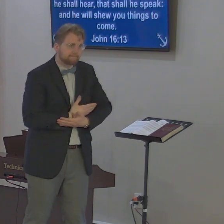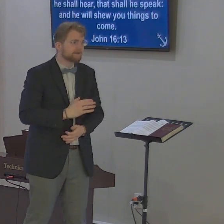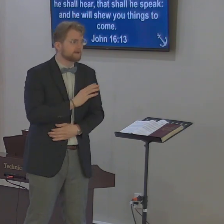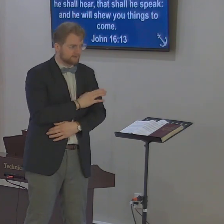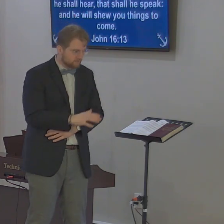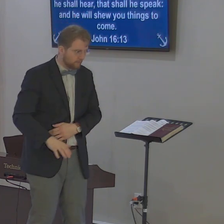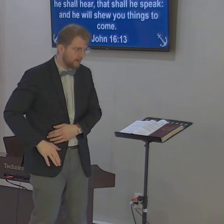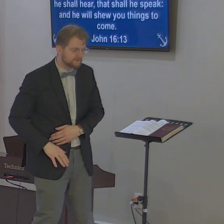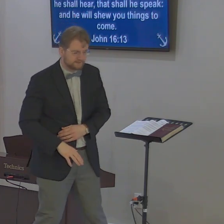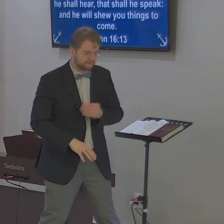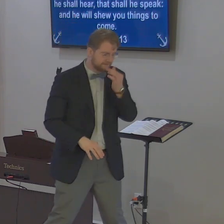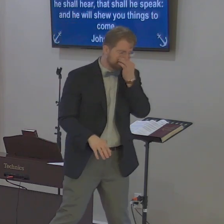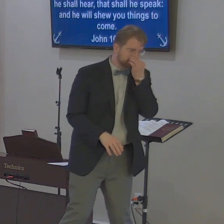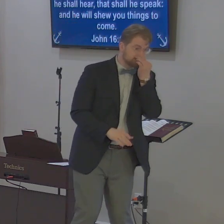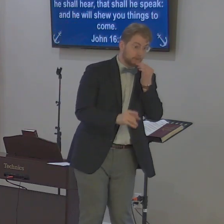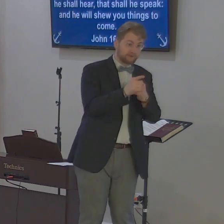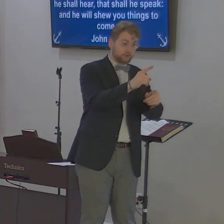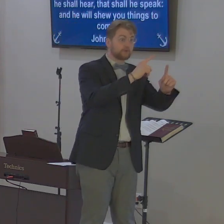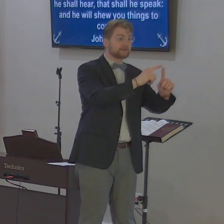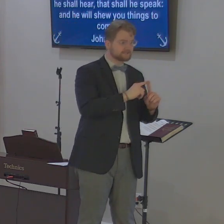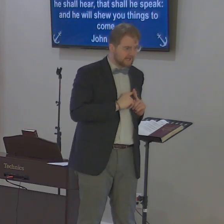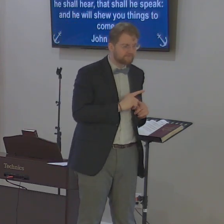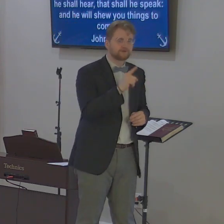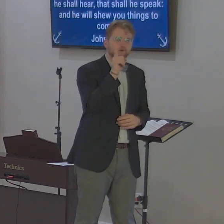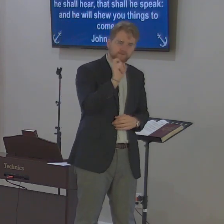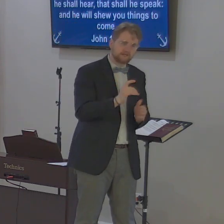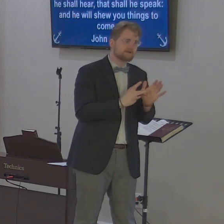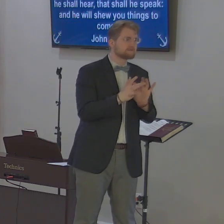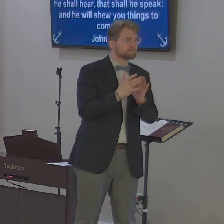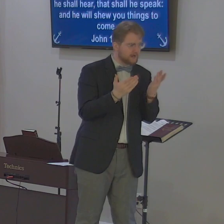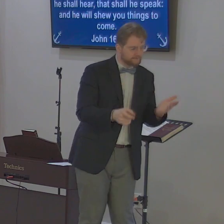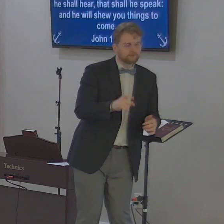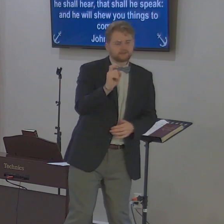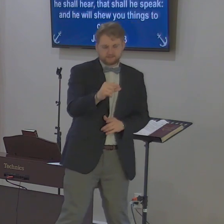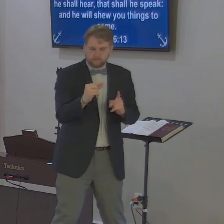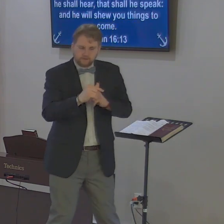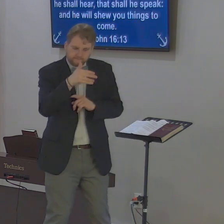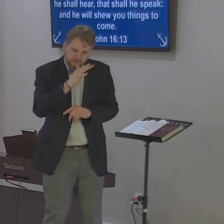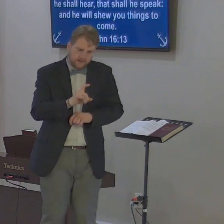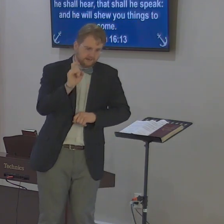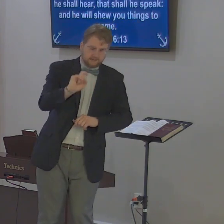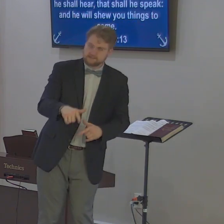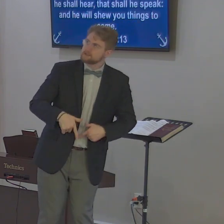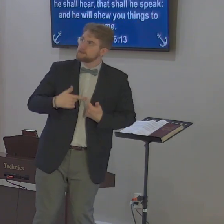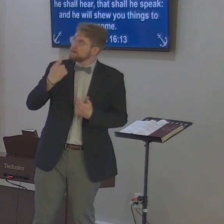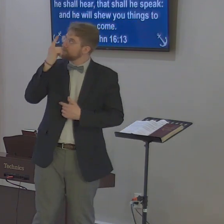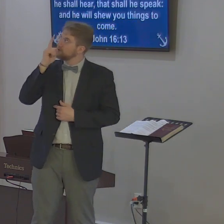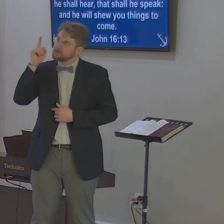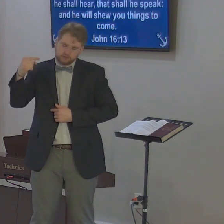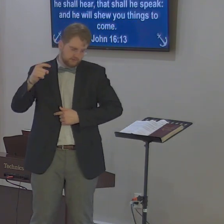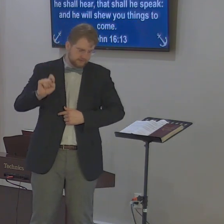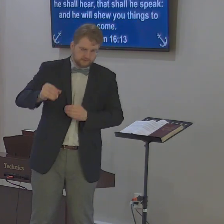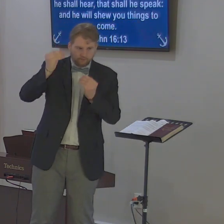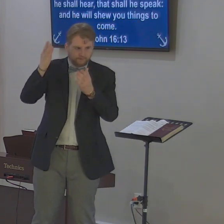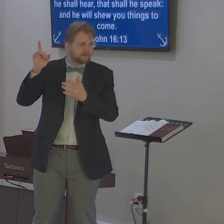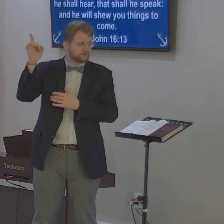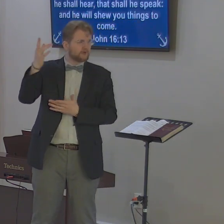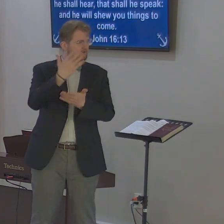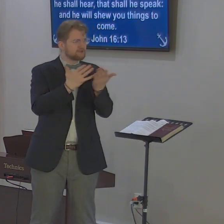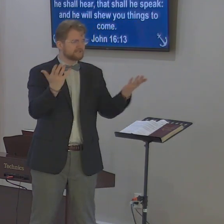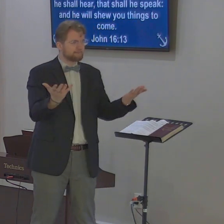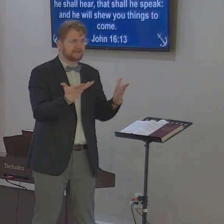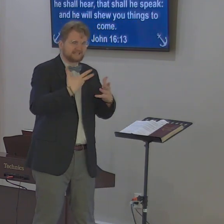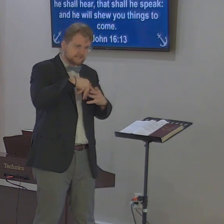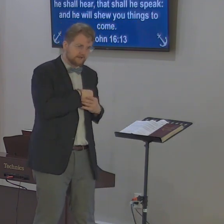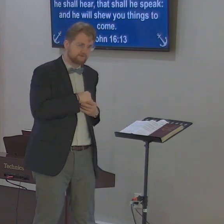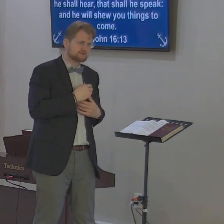you need the Bible, you need the Word of God, you need to live for me, you need to be in obedience to me. There's something in you that's craving that, that's